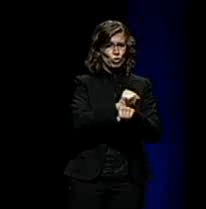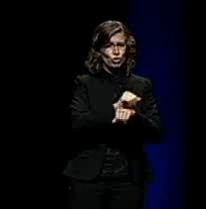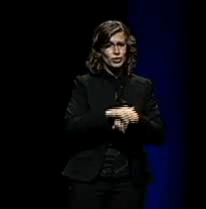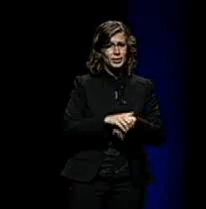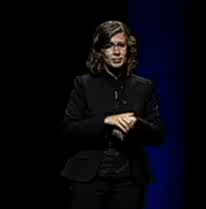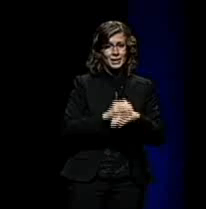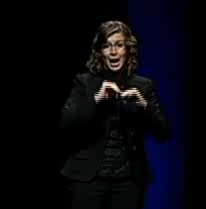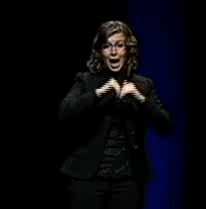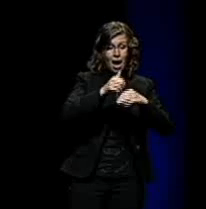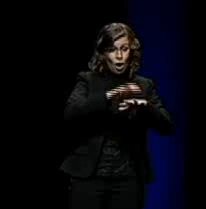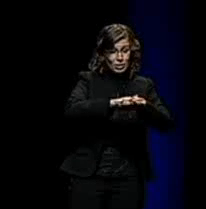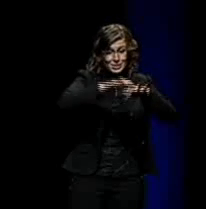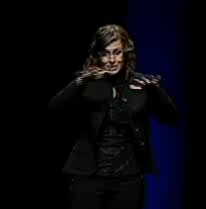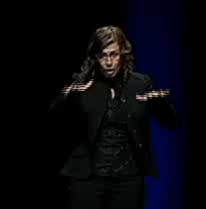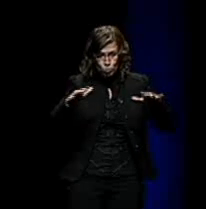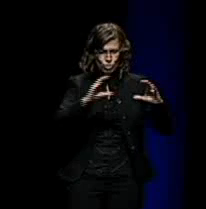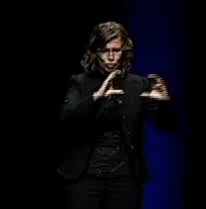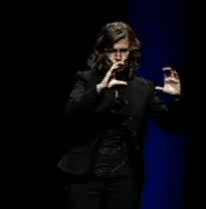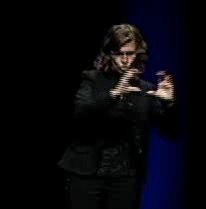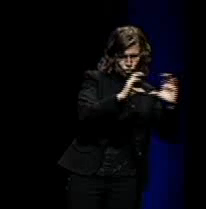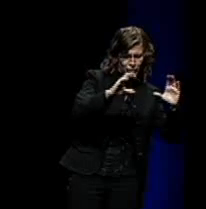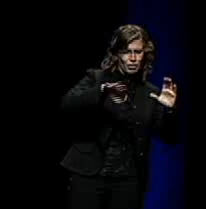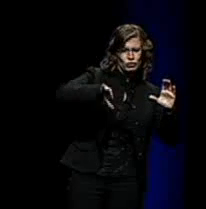And how to separate that from certification.